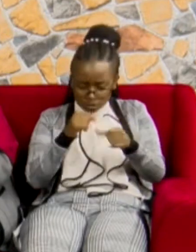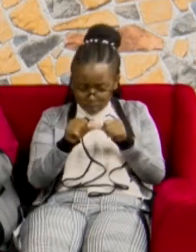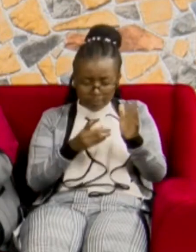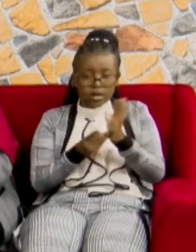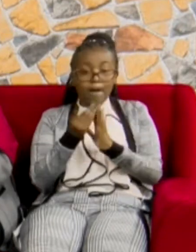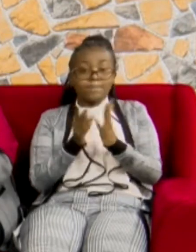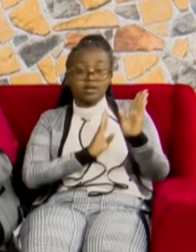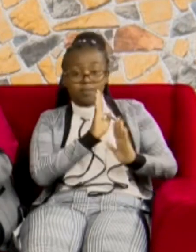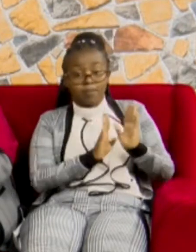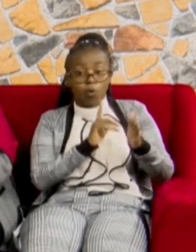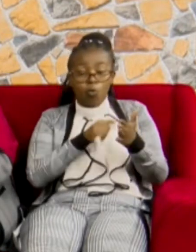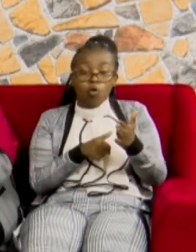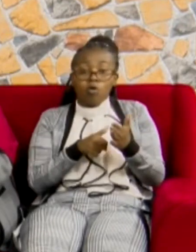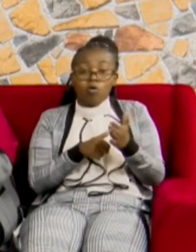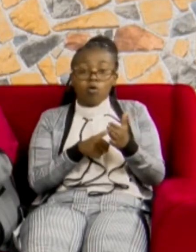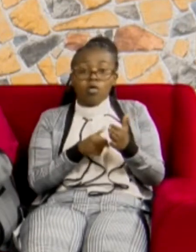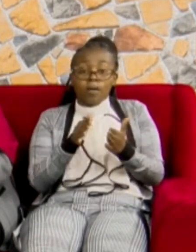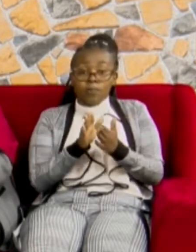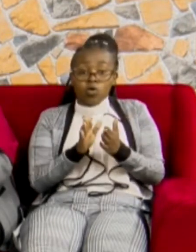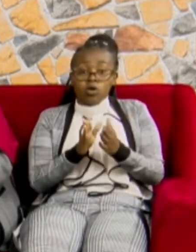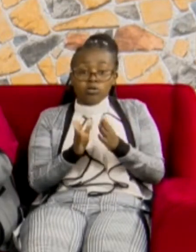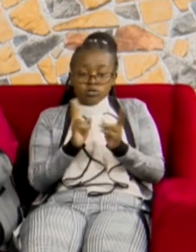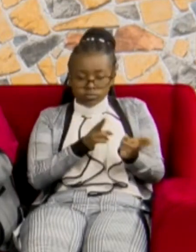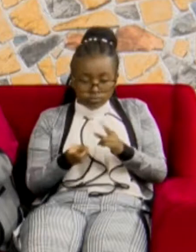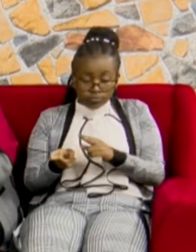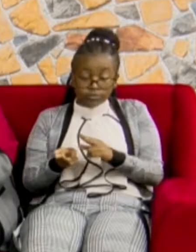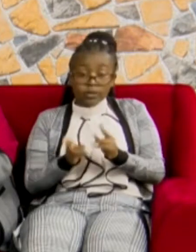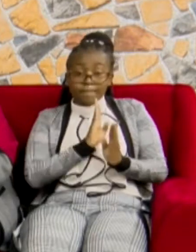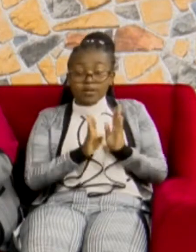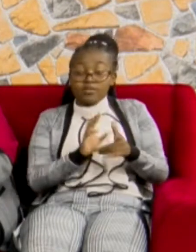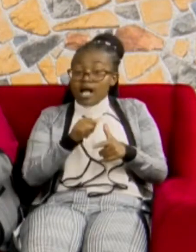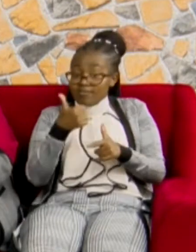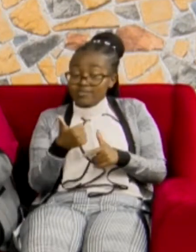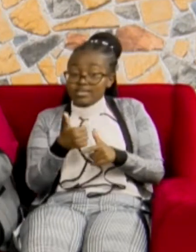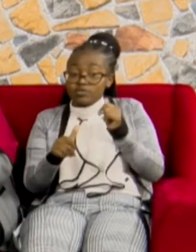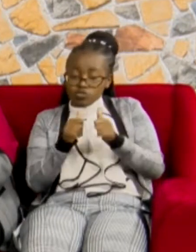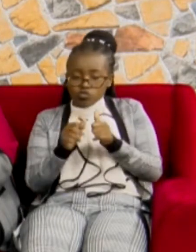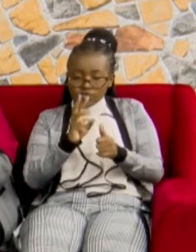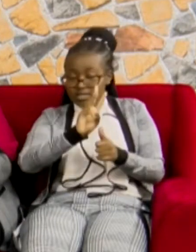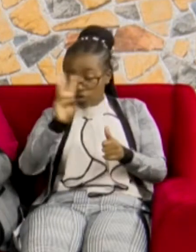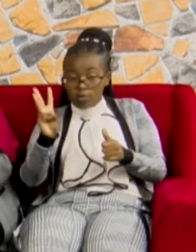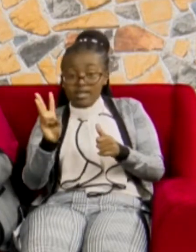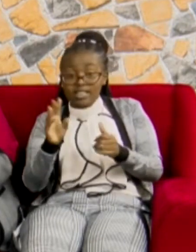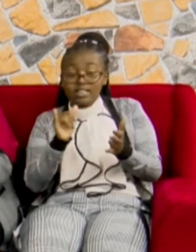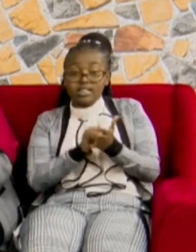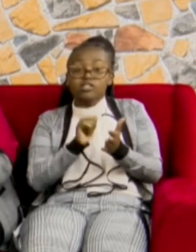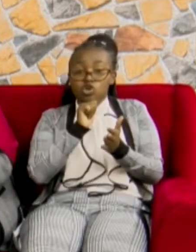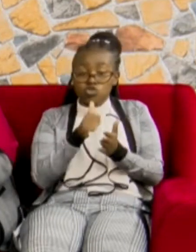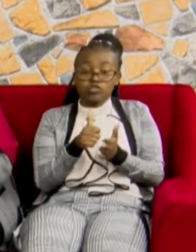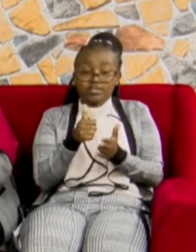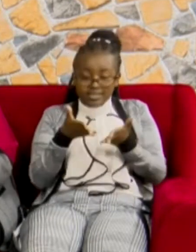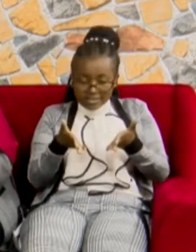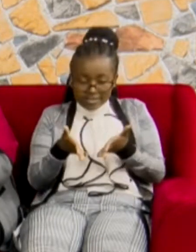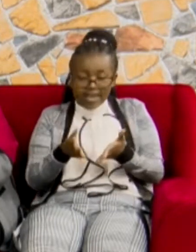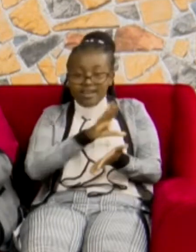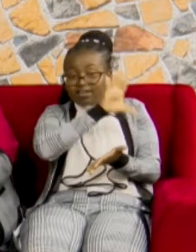development behaviors, what are the ones, the most common that you have seen? And are there any that you've seen in the West that are not